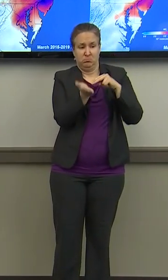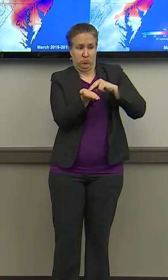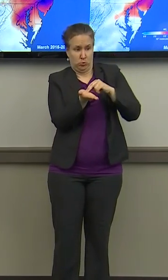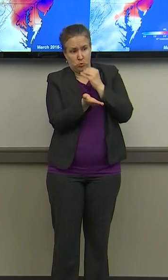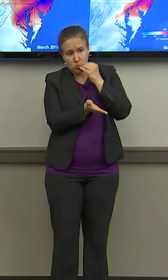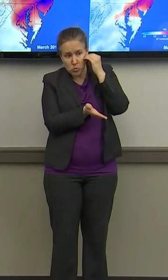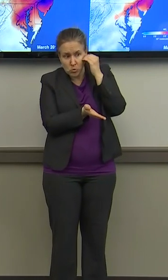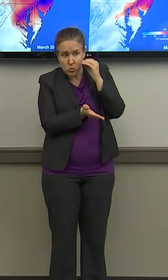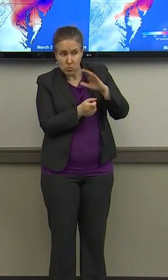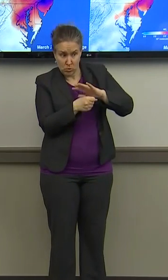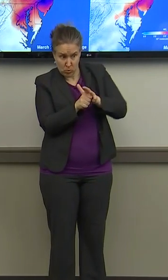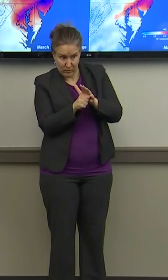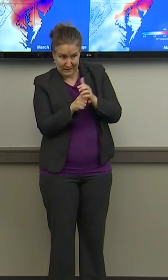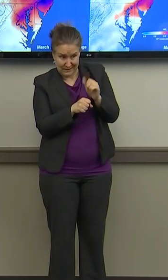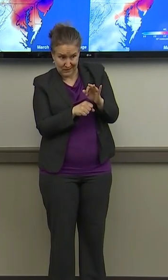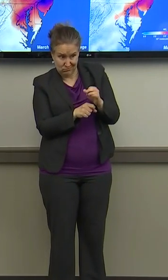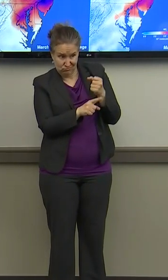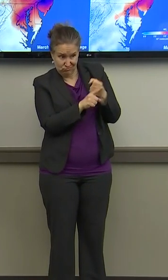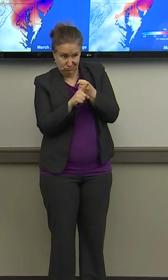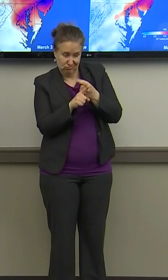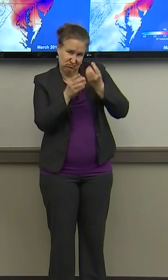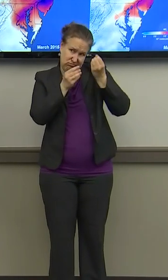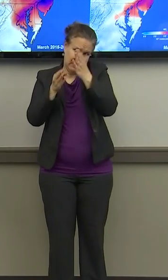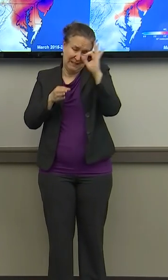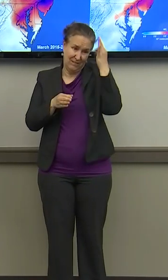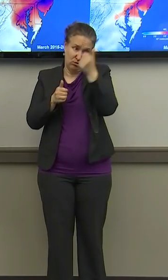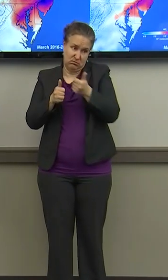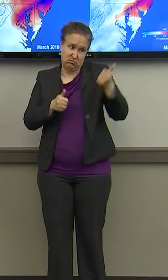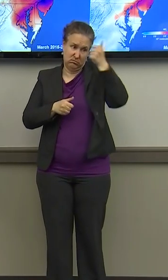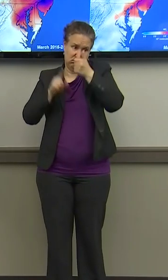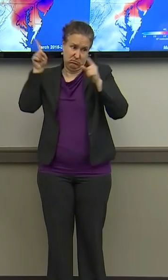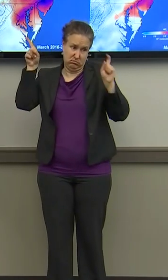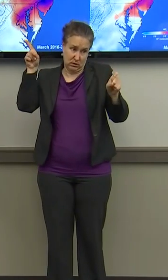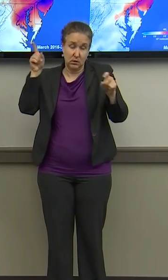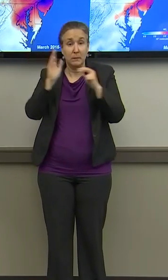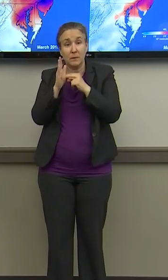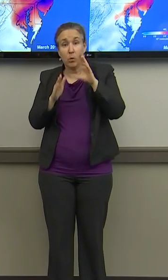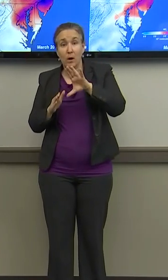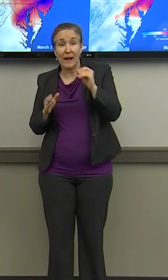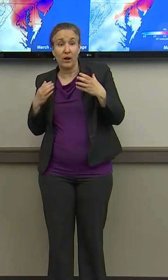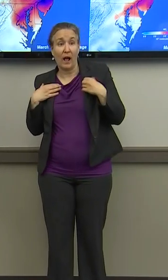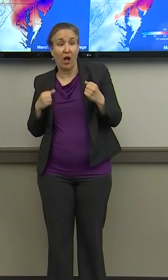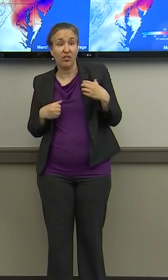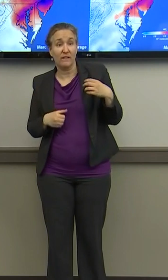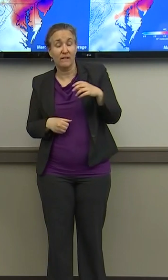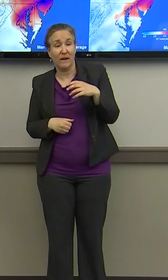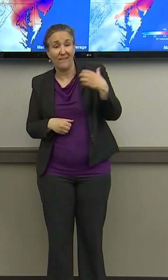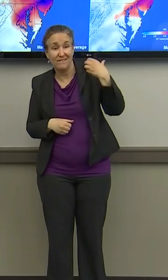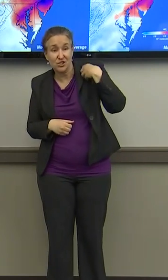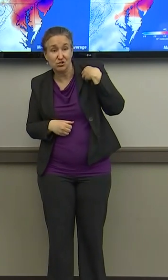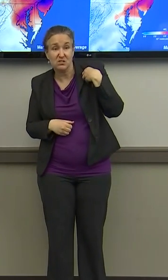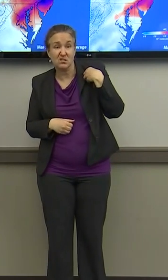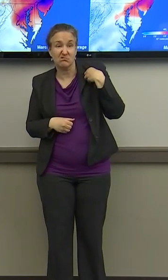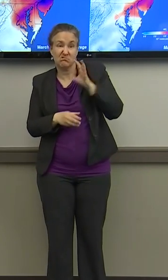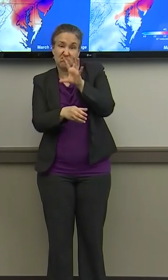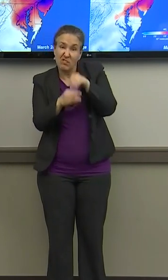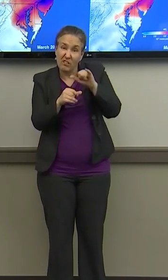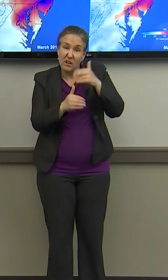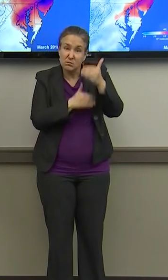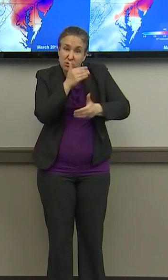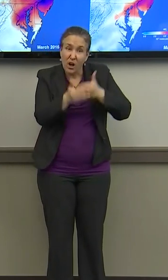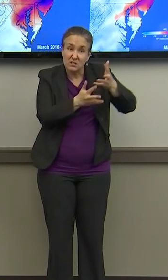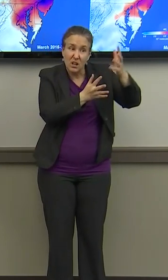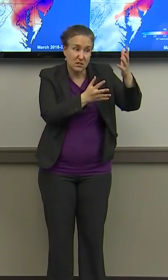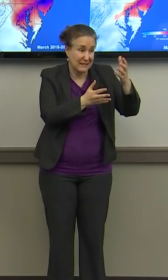must report COVID-19 cases to the federal government, will county health officials play any role in acquiring that information from